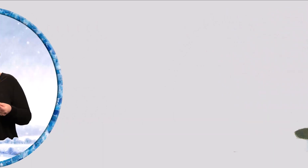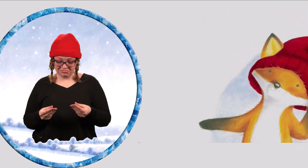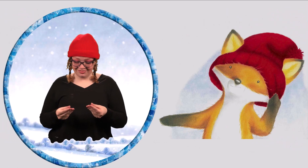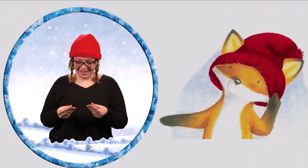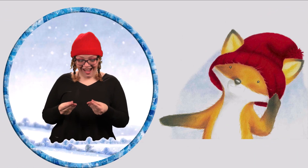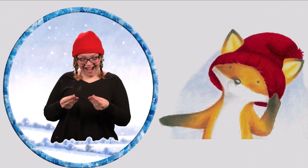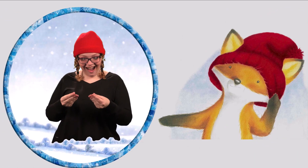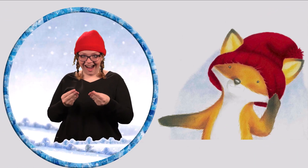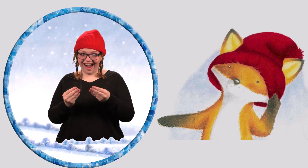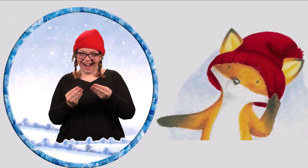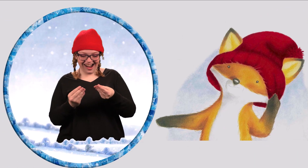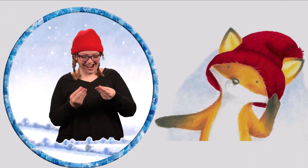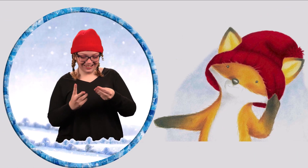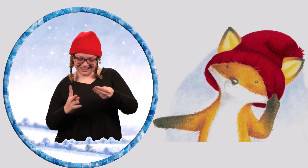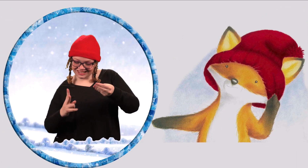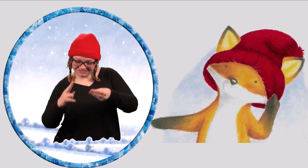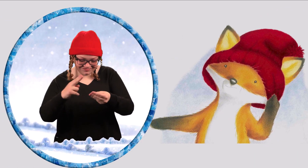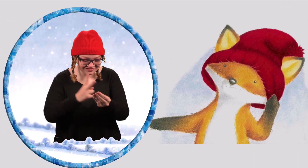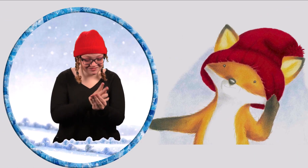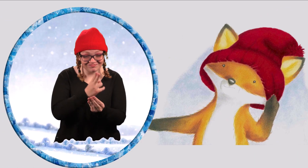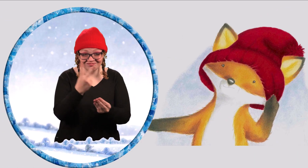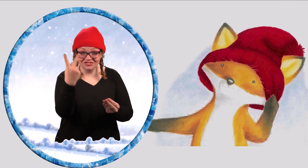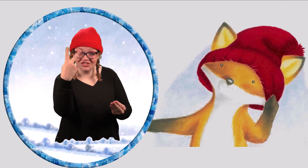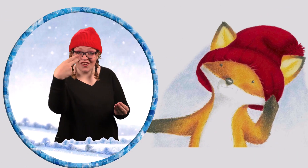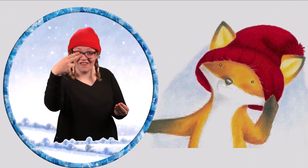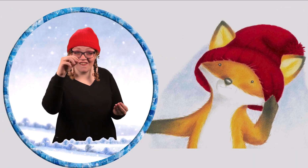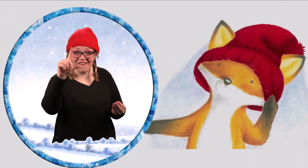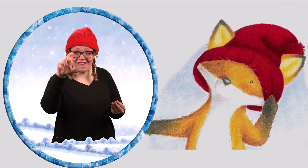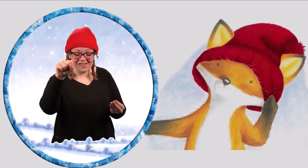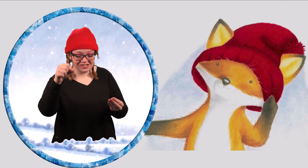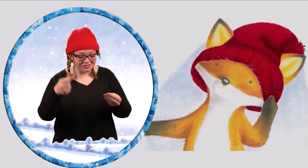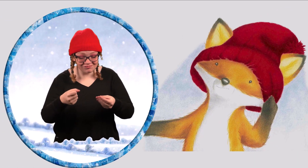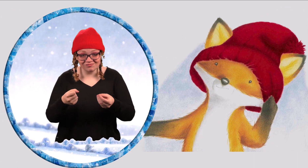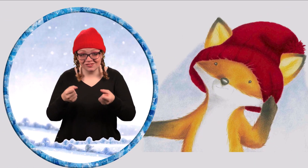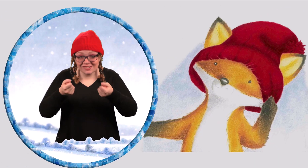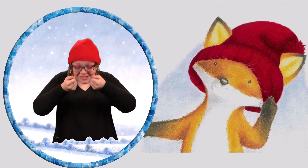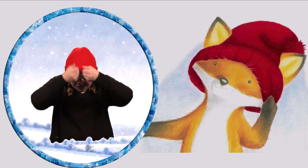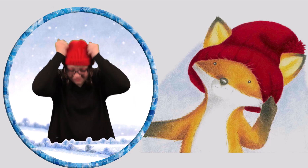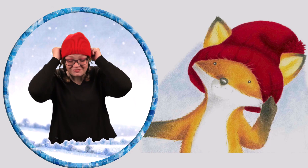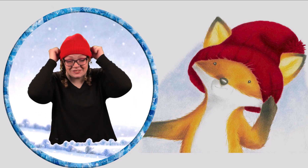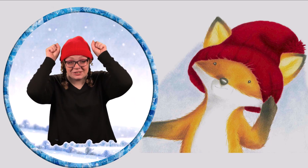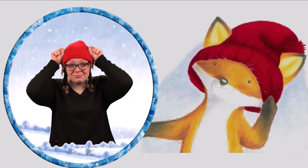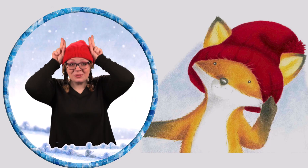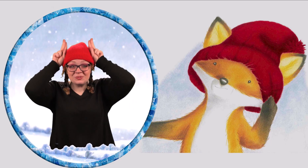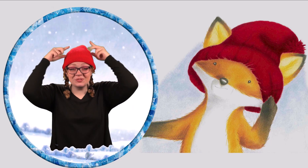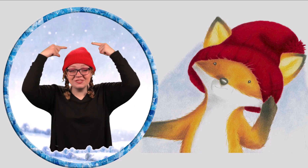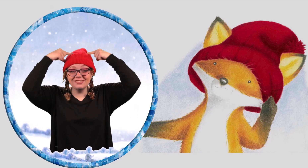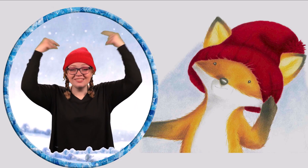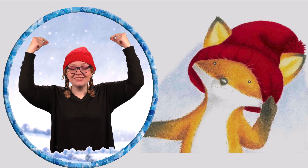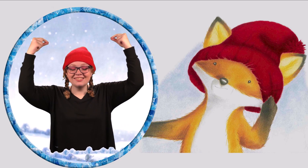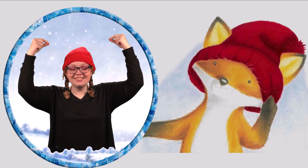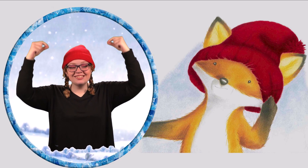again. Aha! He made 2 holes for the ears and put it on.